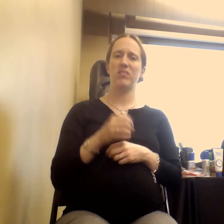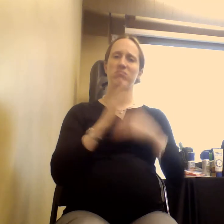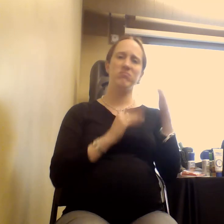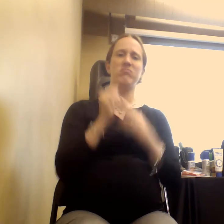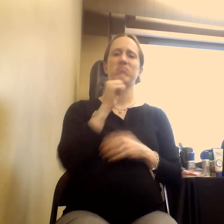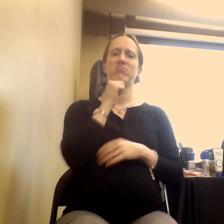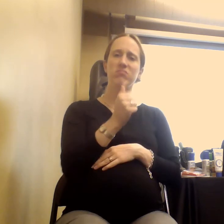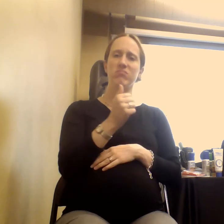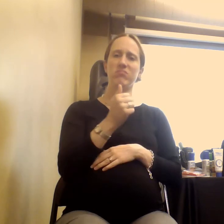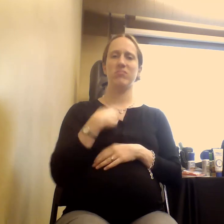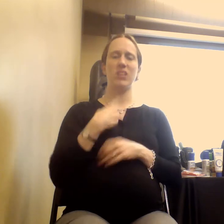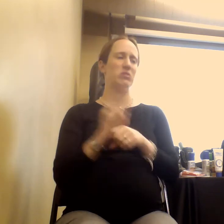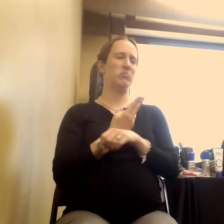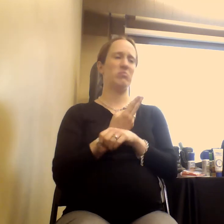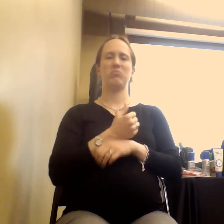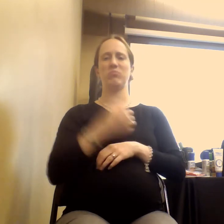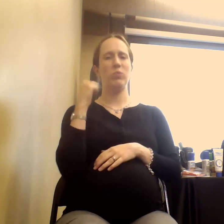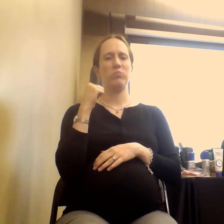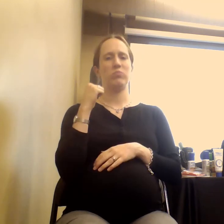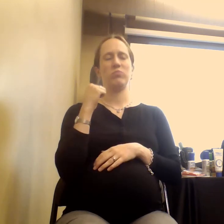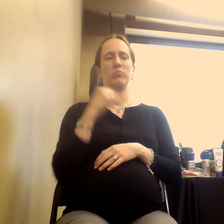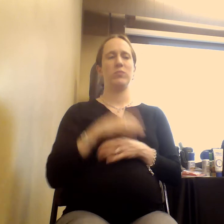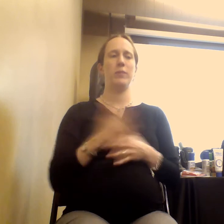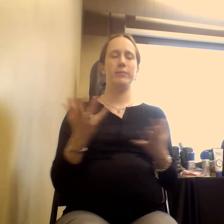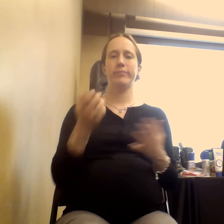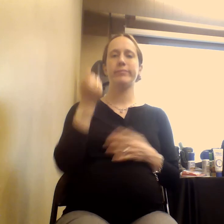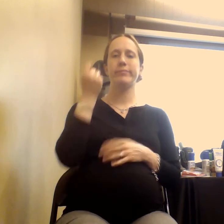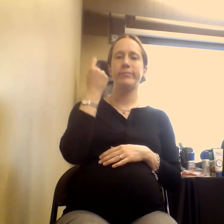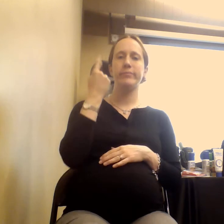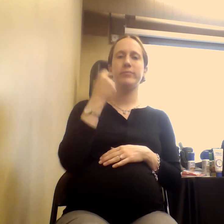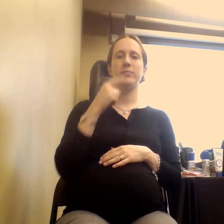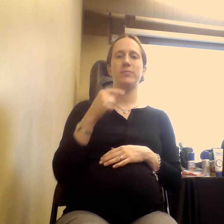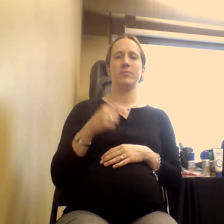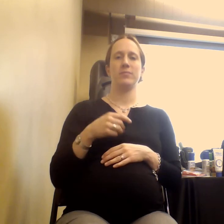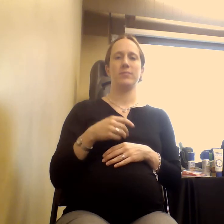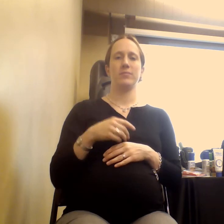mesh, right? That's pretty obvious. If you have a waterproof material in between, it's going to